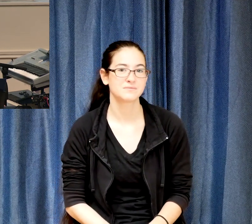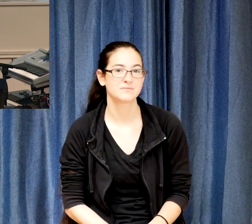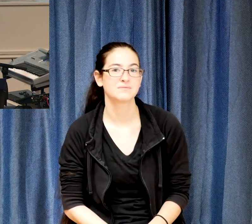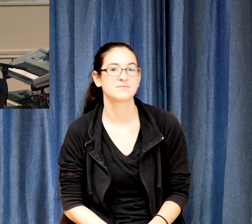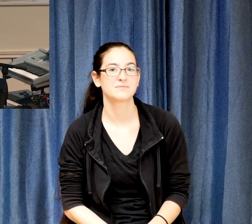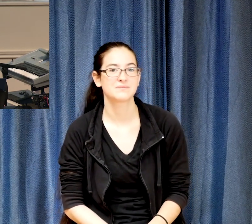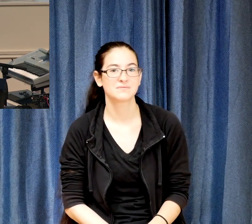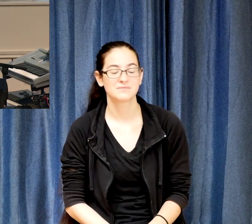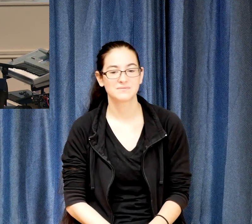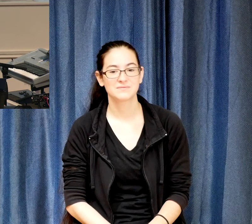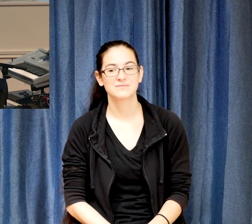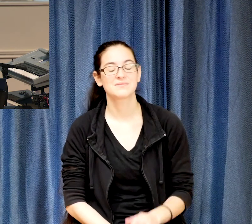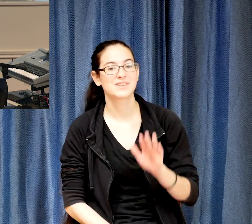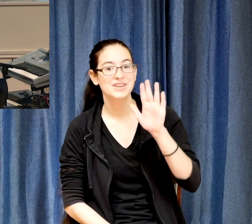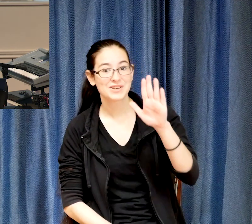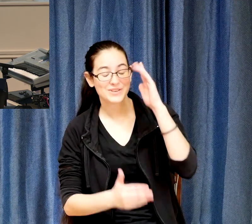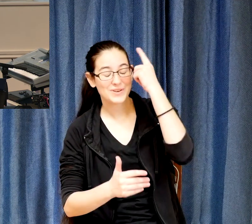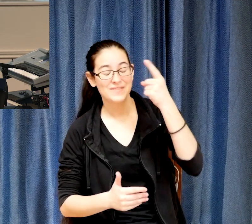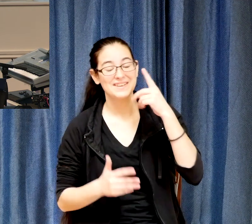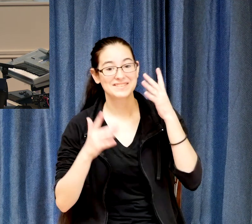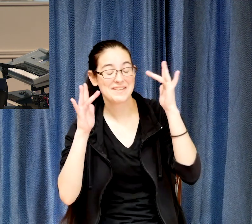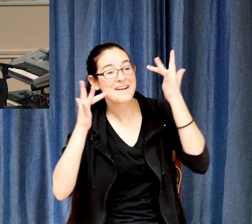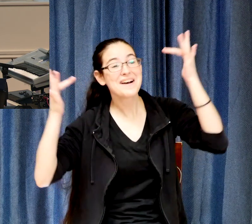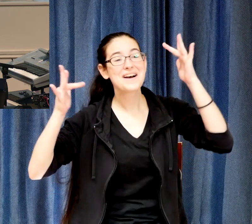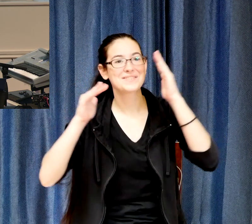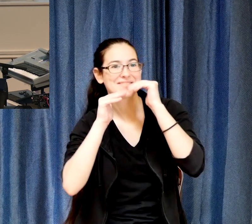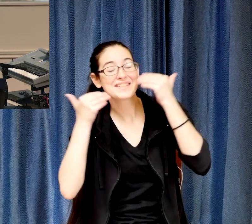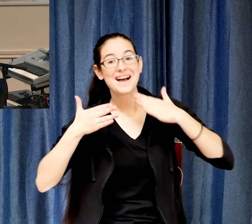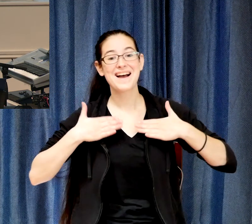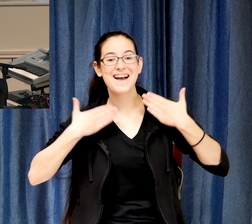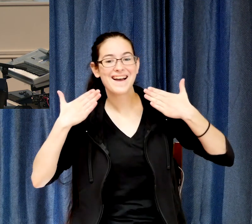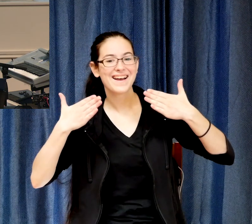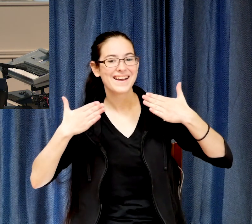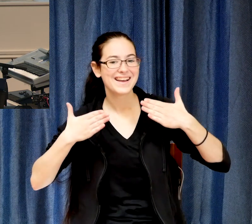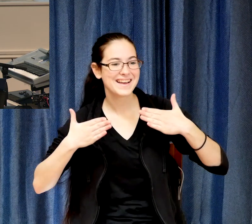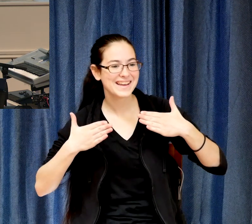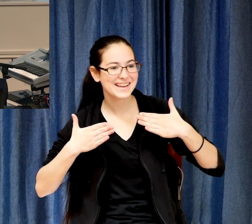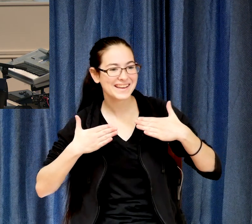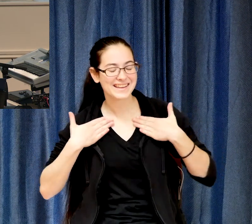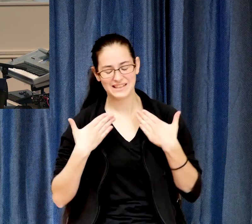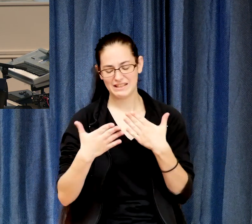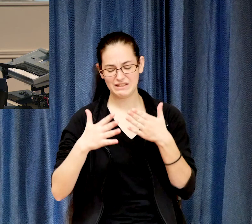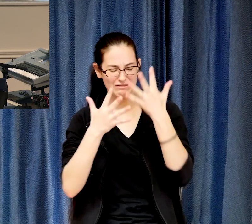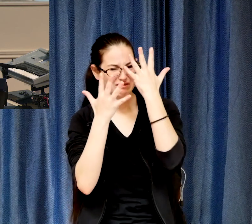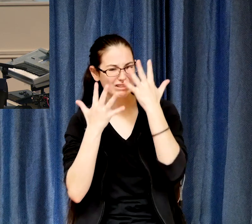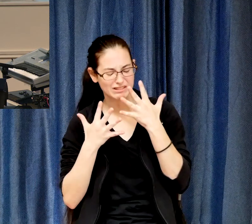Light up your face with gladness, hide every trace of